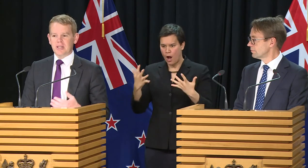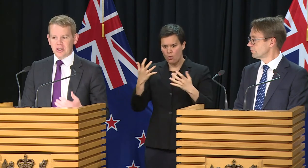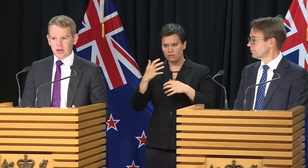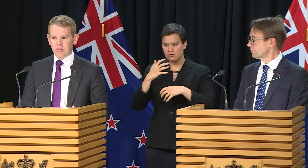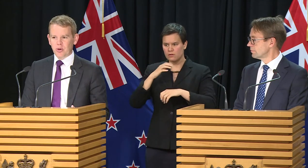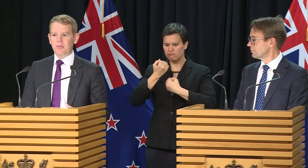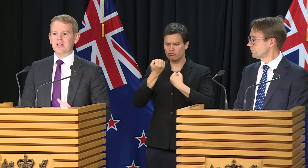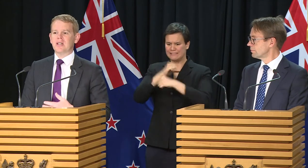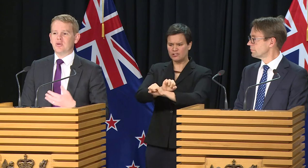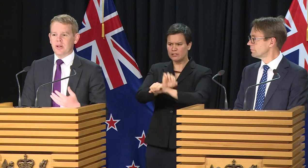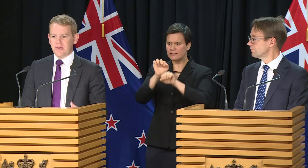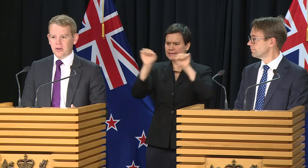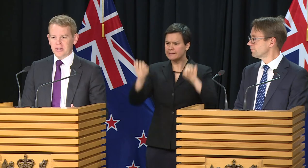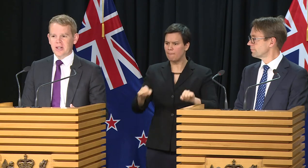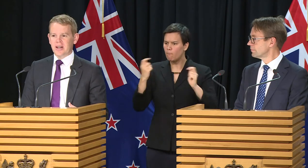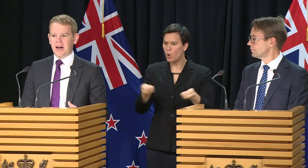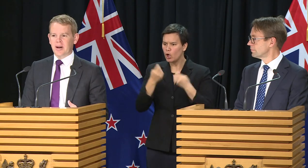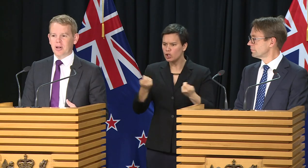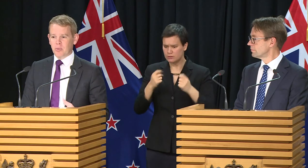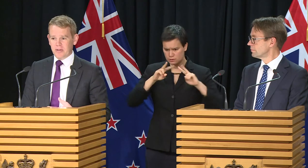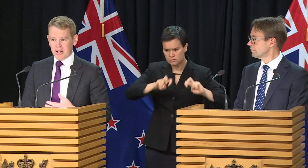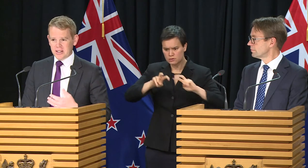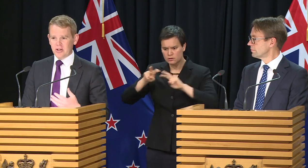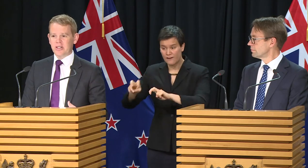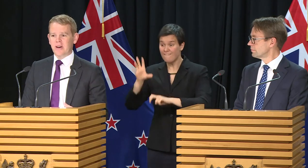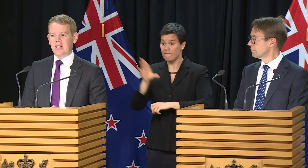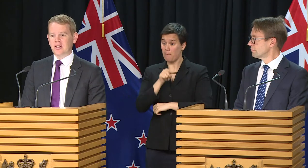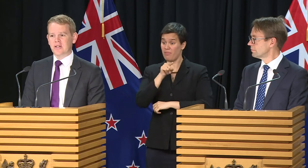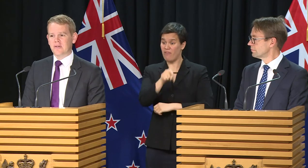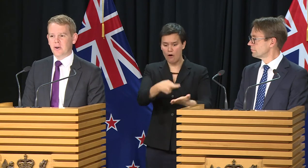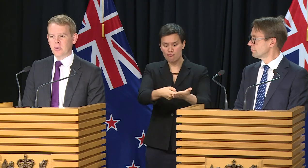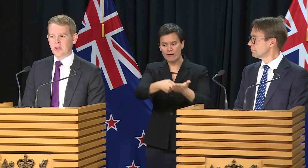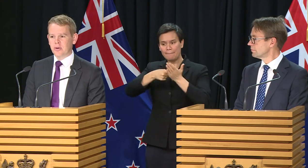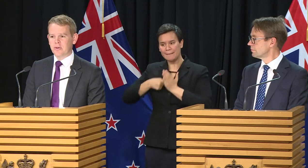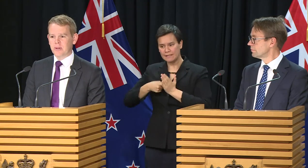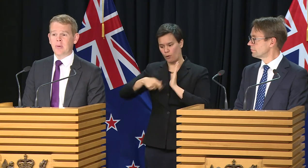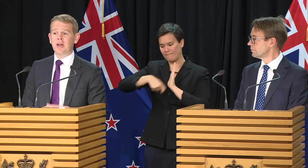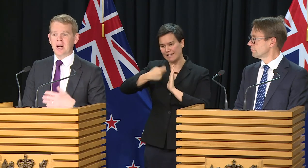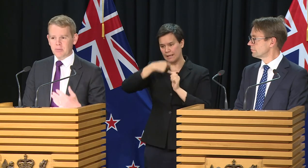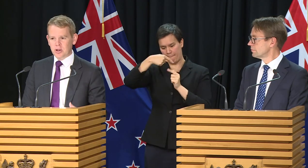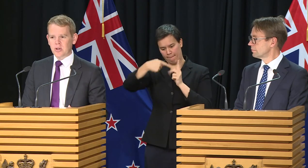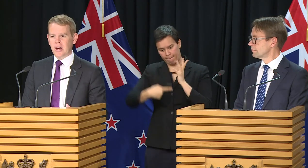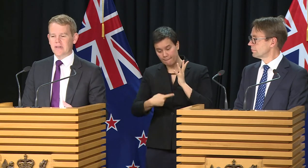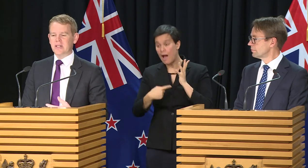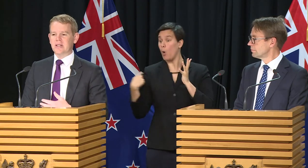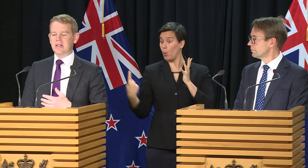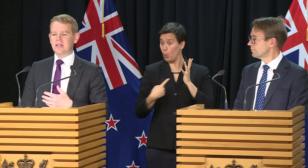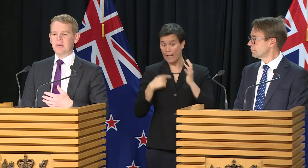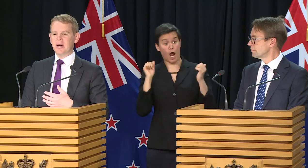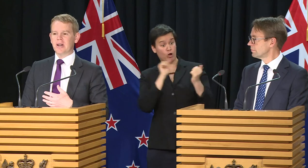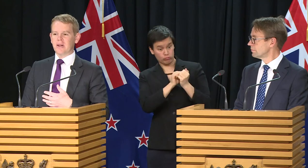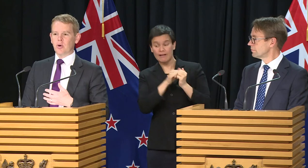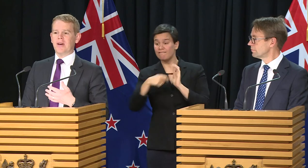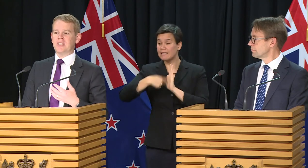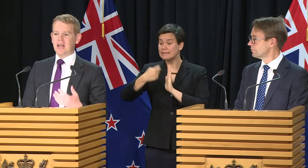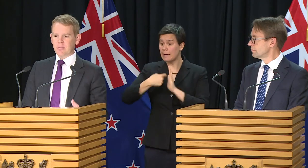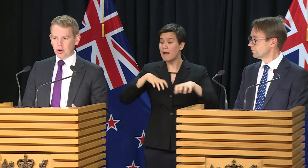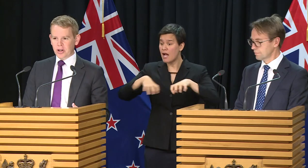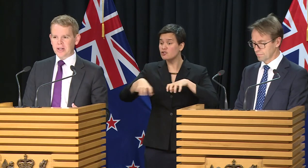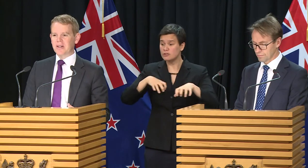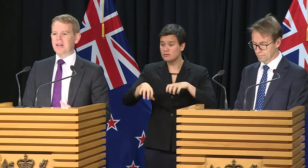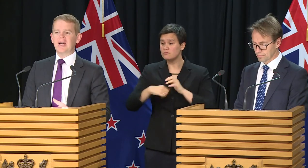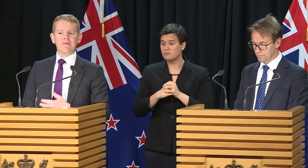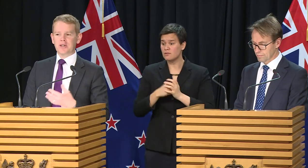identifying potential improvements, and each one of those, we've had a series of actions following on from that. And we keep doing that. This is a system that we'll have to